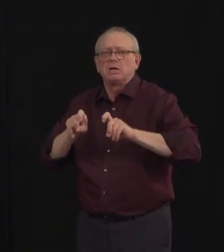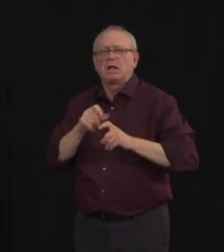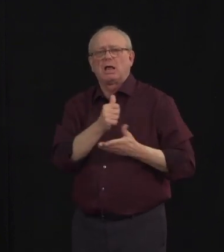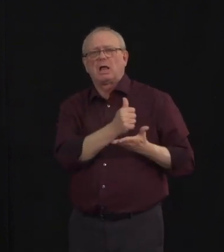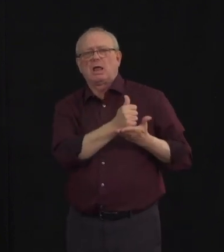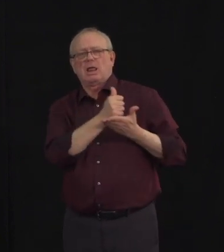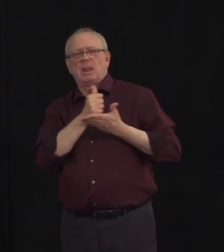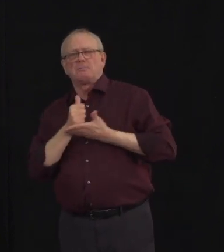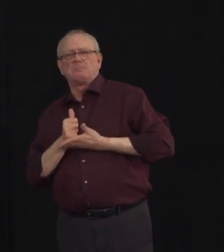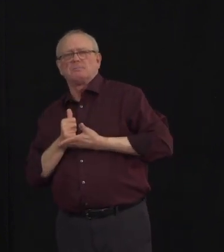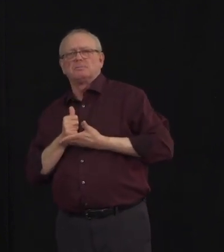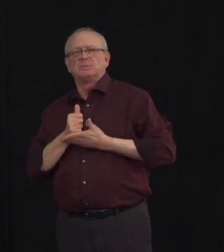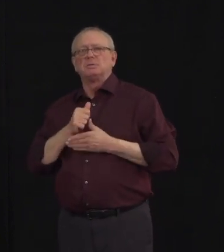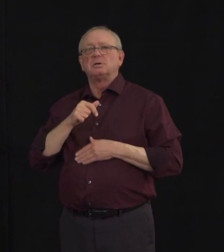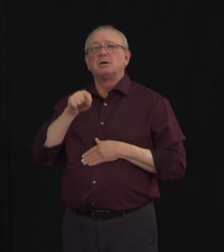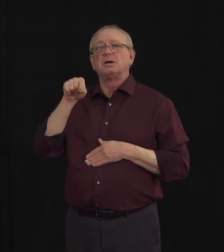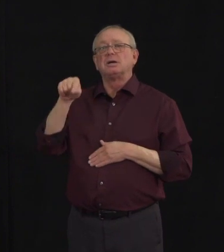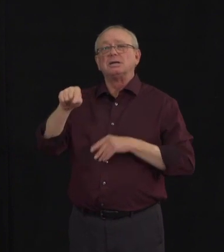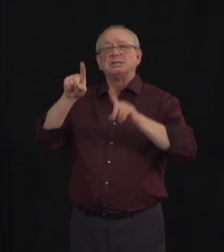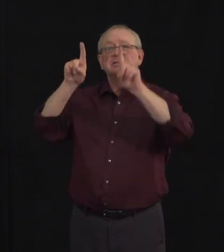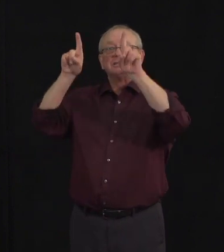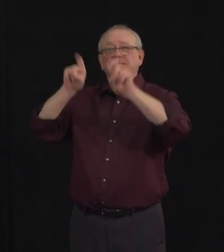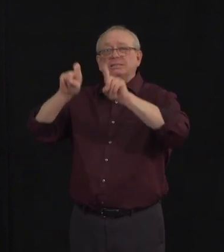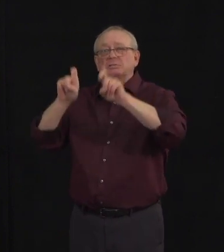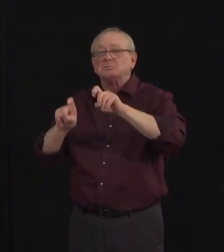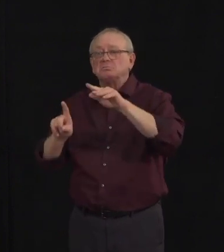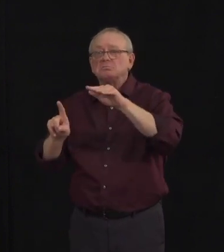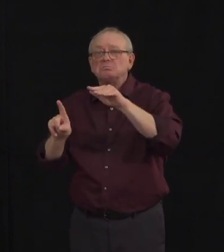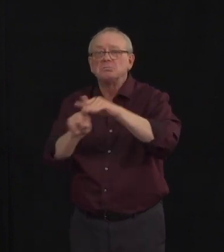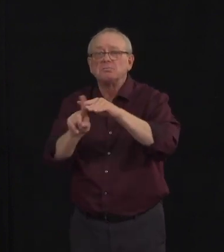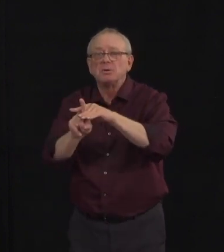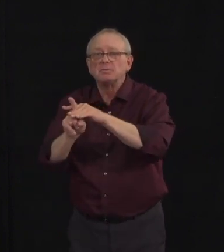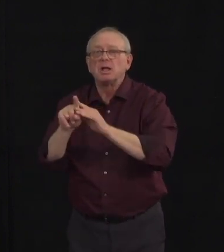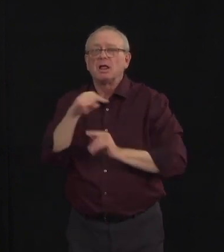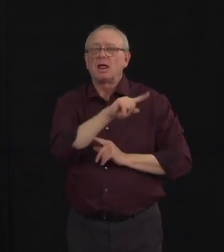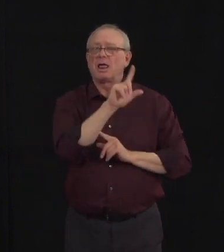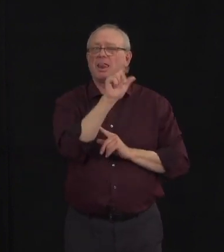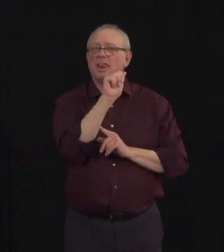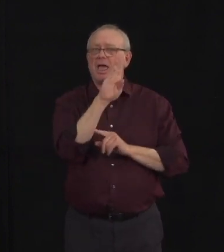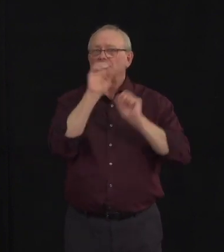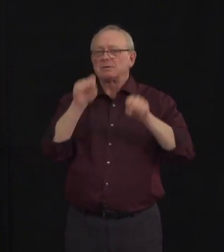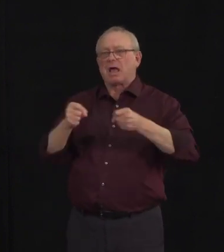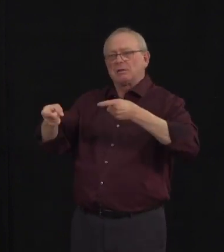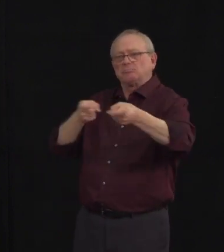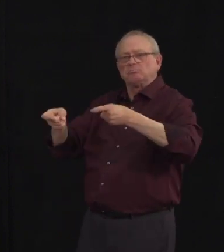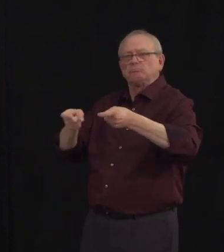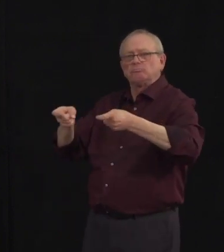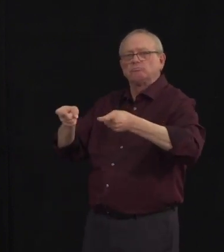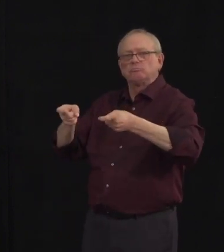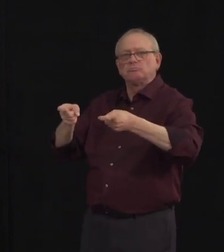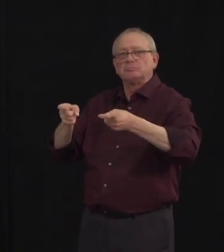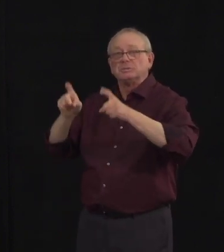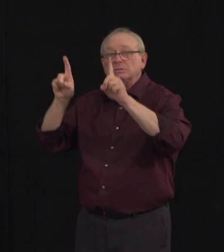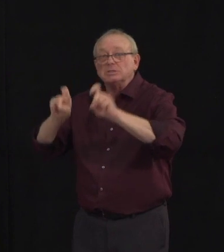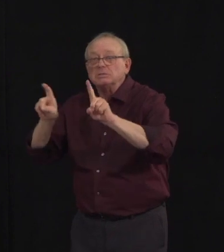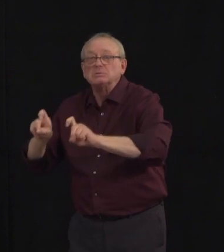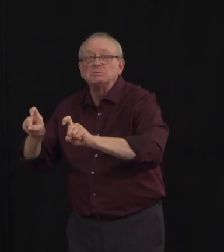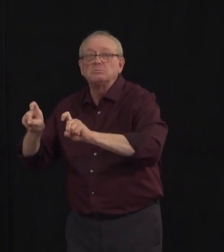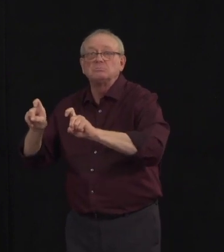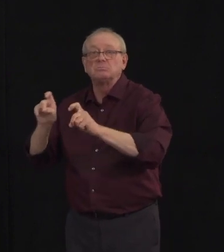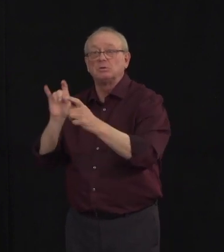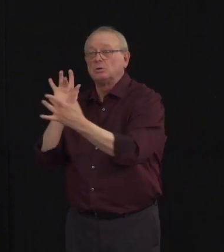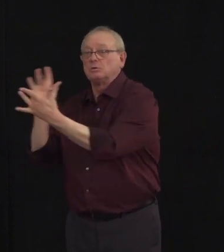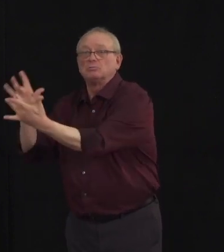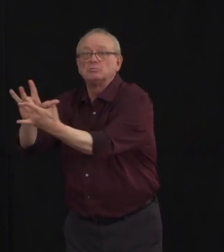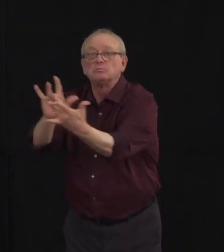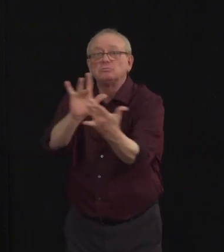communities, we have the testing capacity and contact tracing ability to quickly identify new cases and prevent further